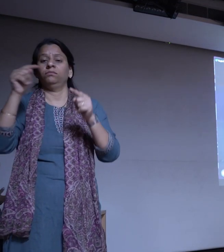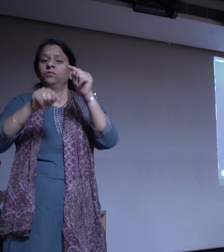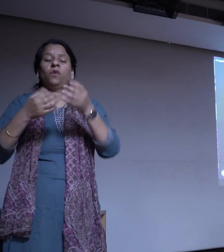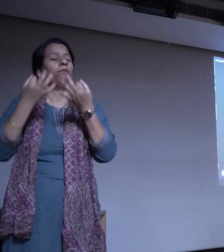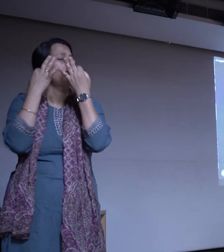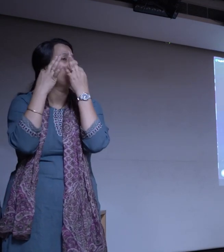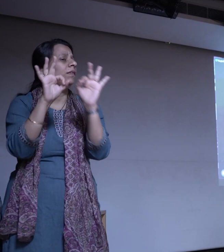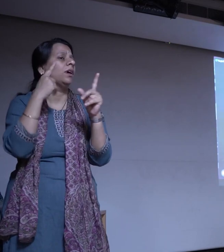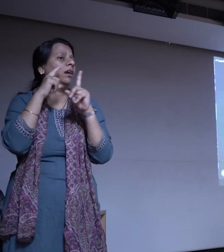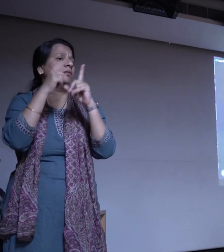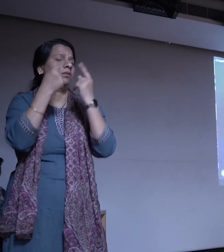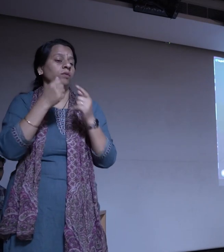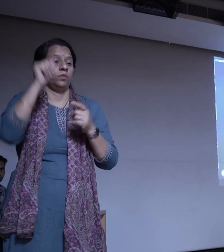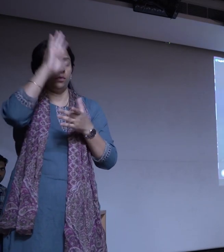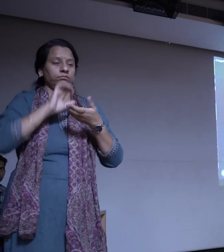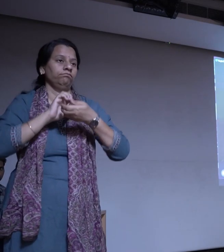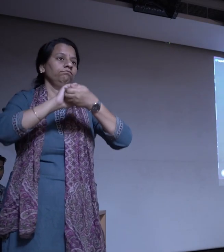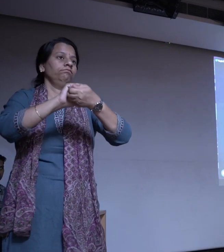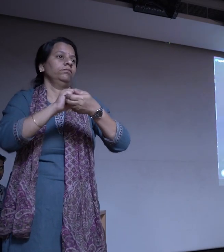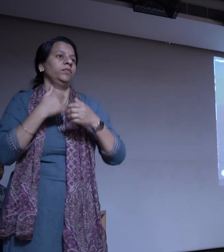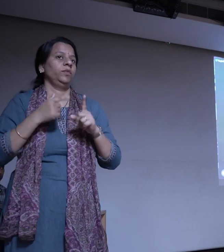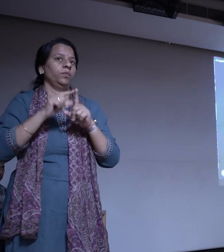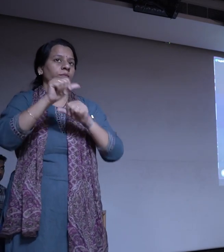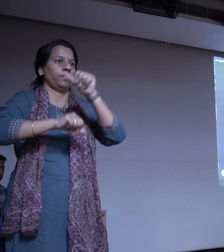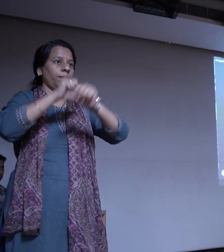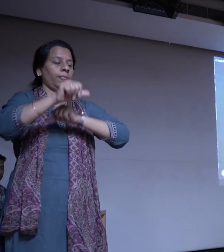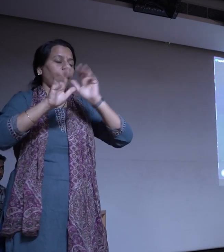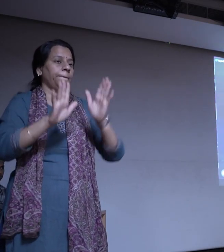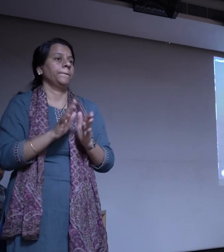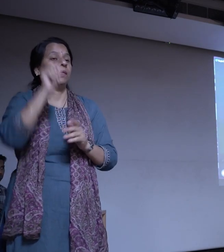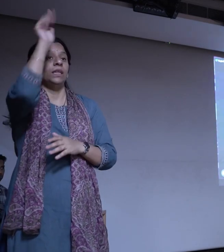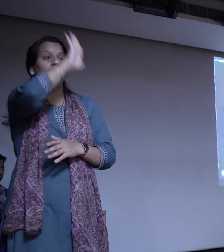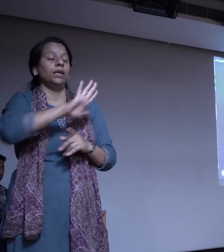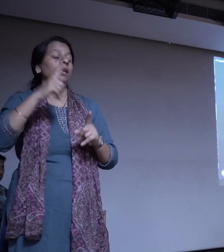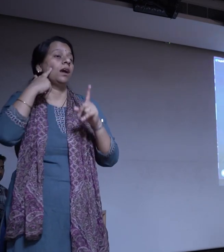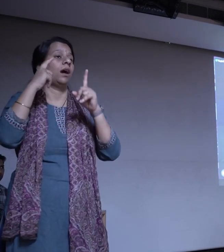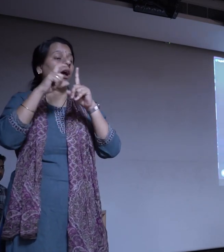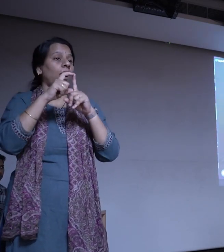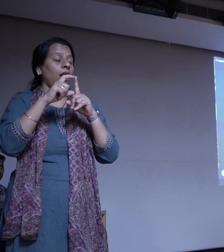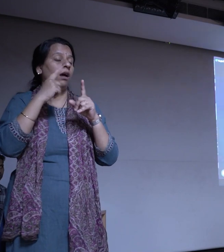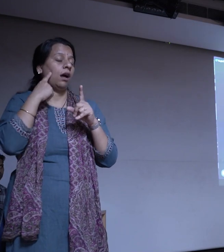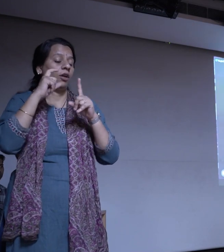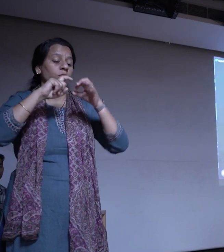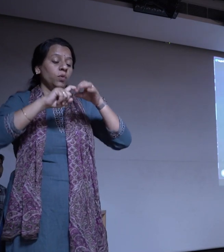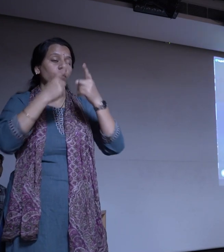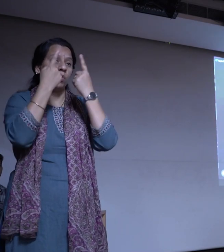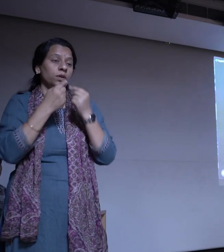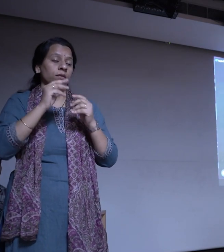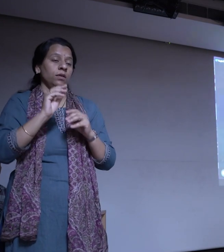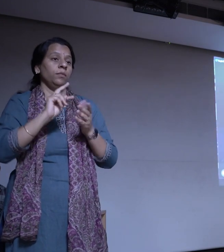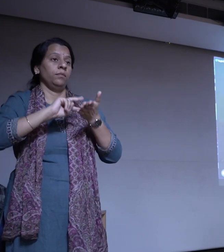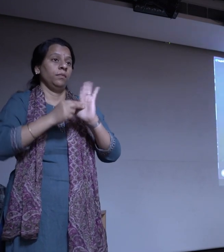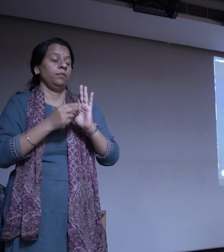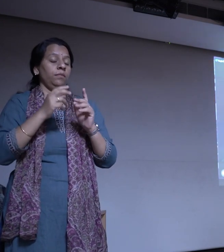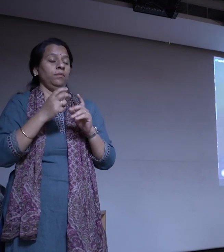cost so that's our contribution so so Indian IQ test is now a part of the battery